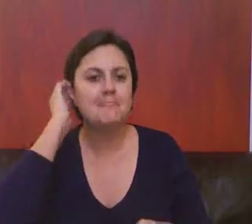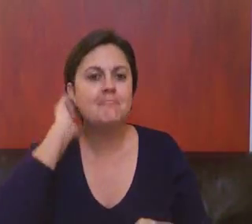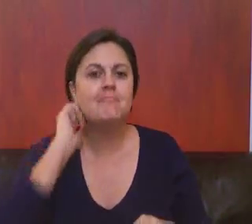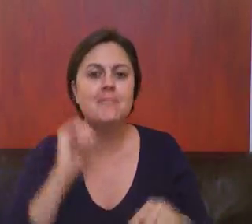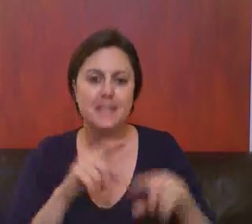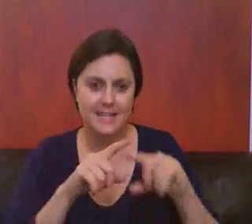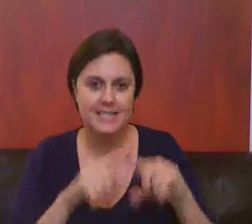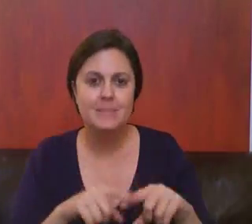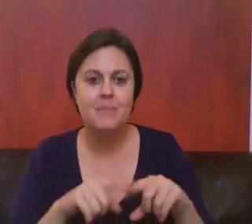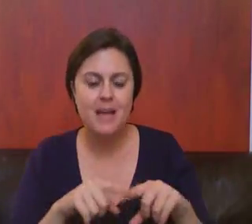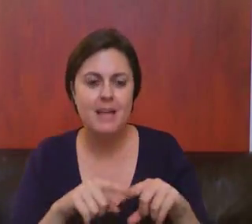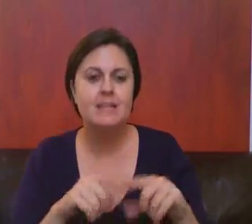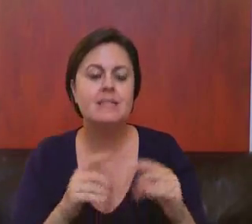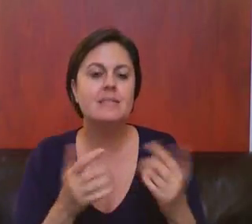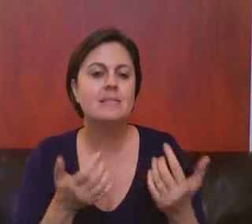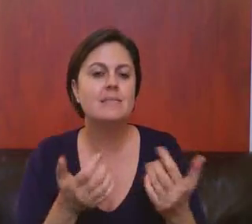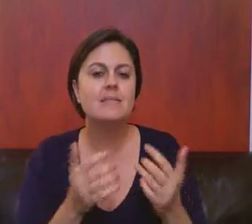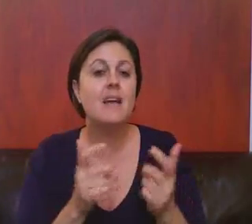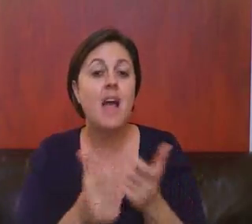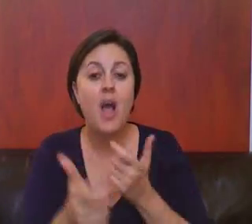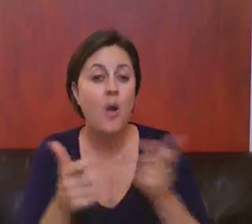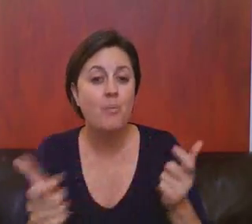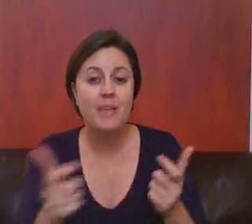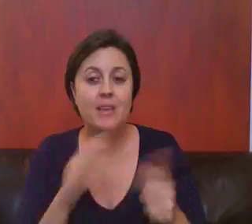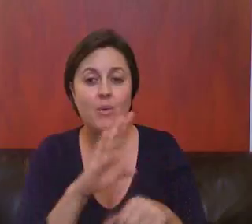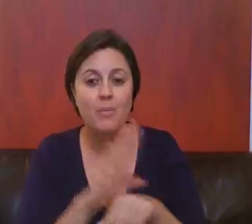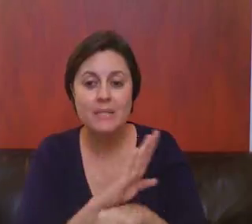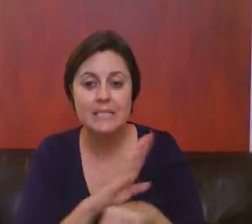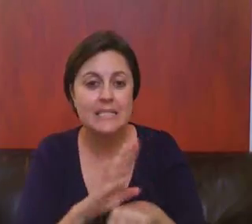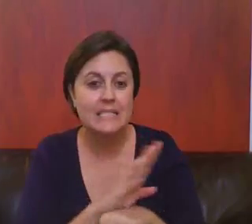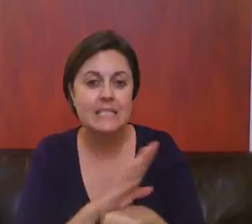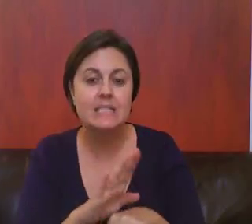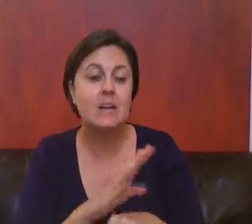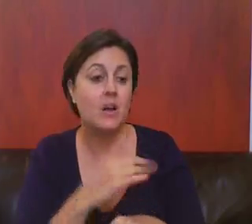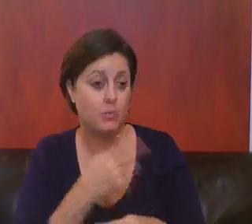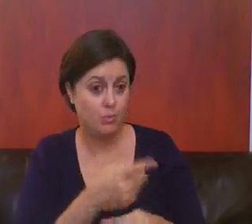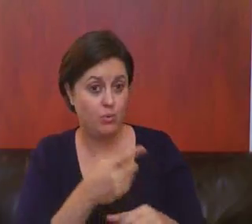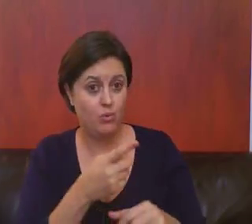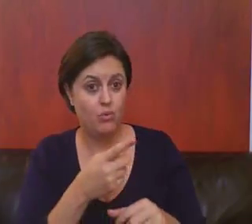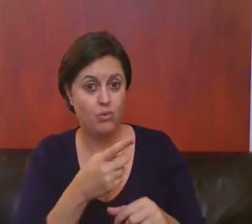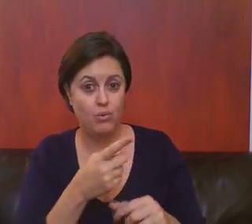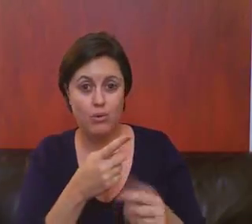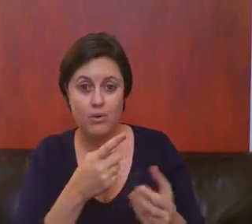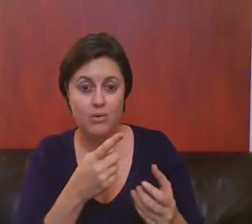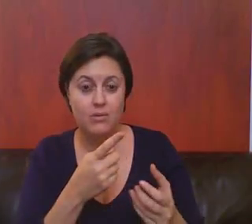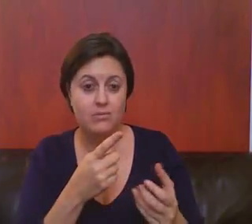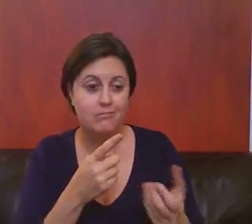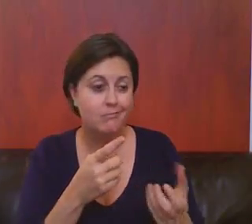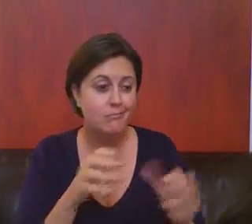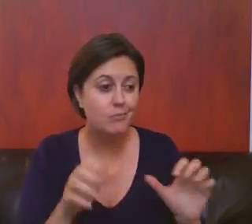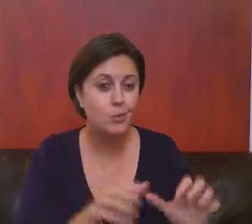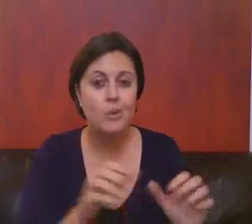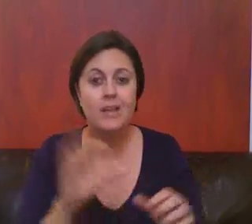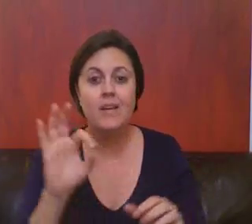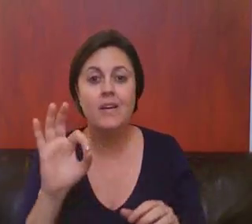how big a business you're trying to create, whether you're taking financing, So if